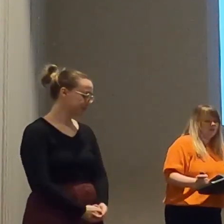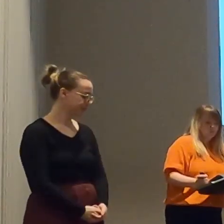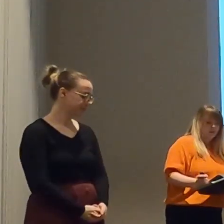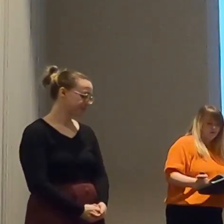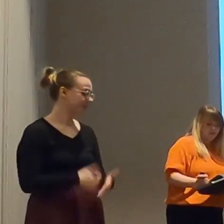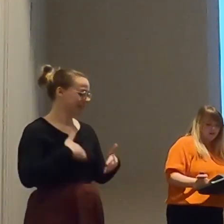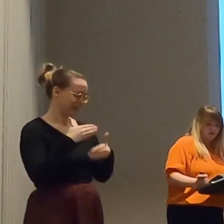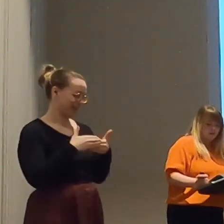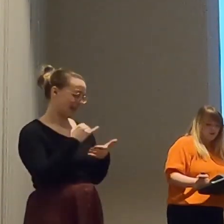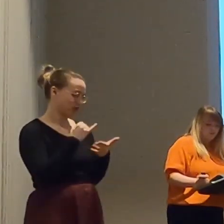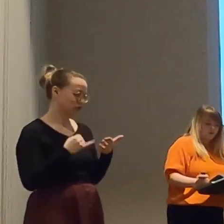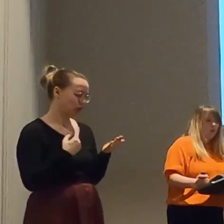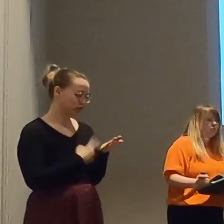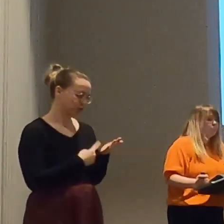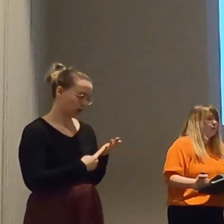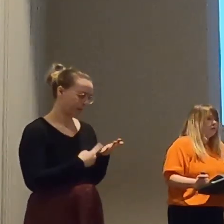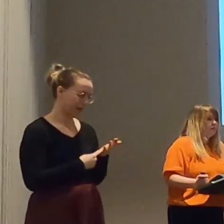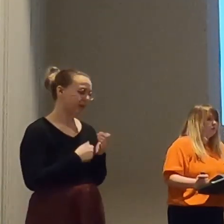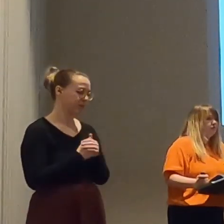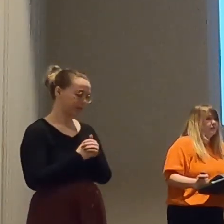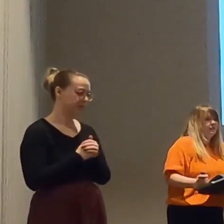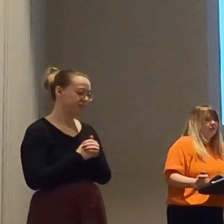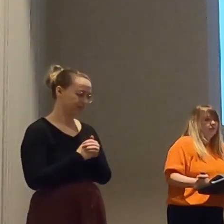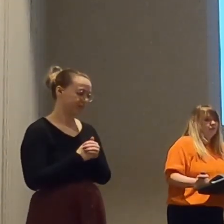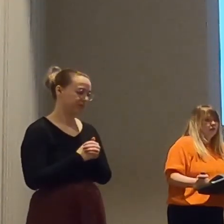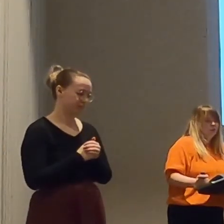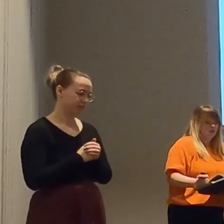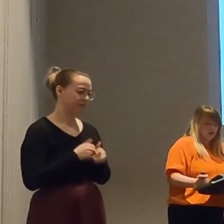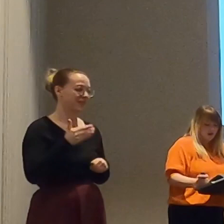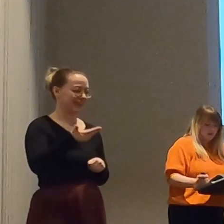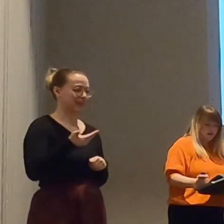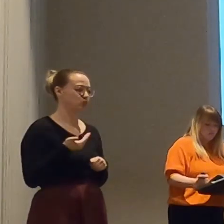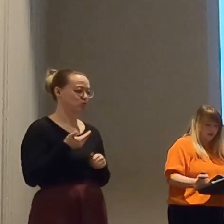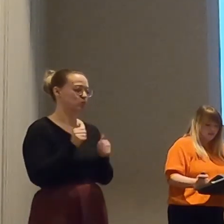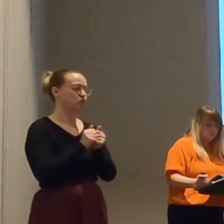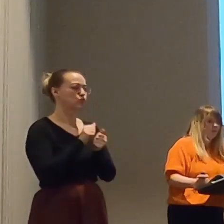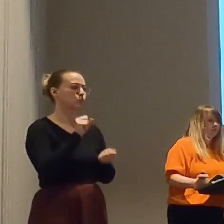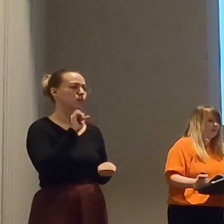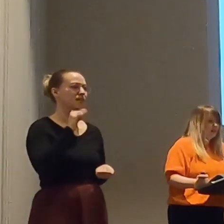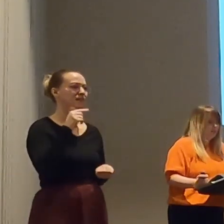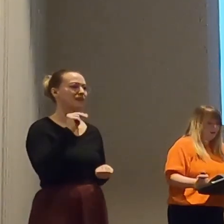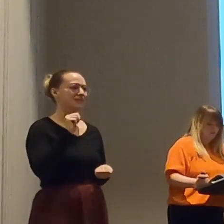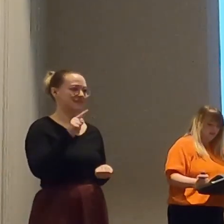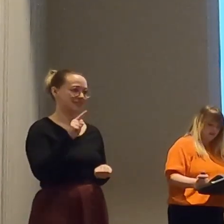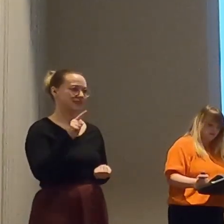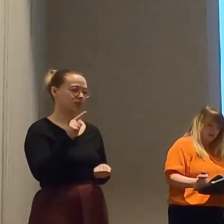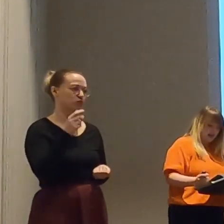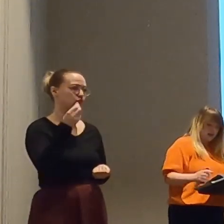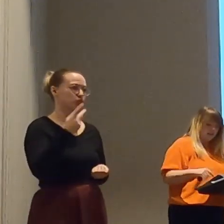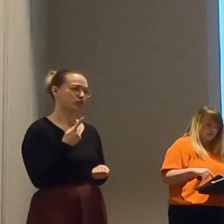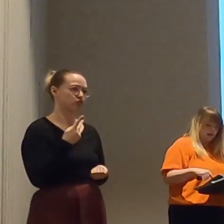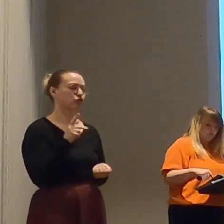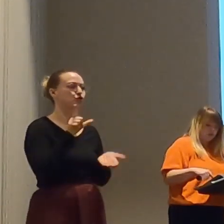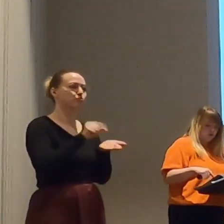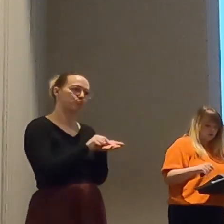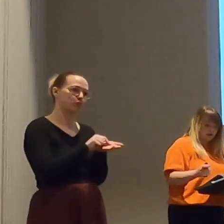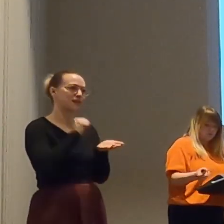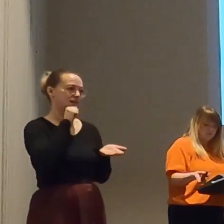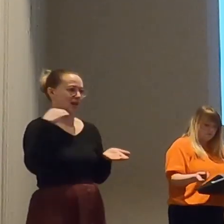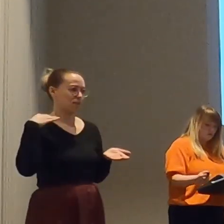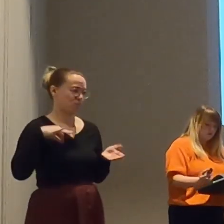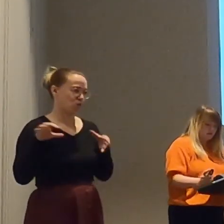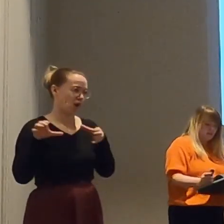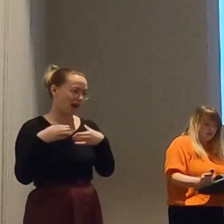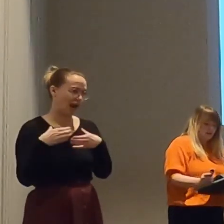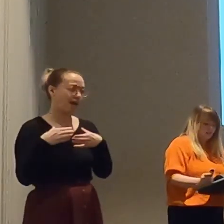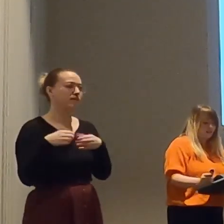So the next work we're talking about was also produced for the Signal Return on Press Prints for Nonprofits, and it's by